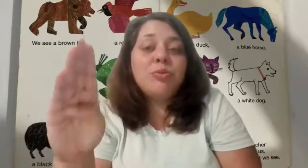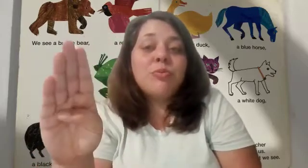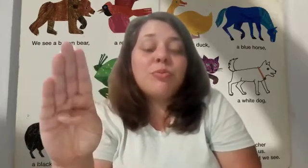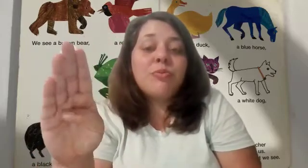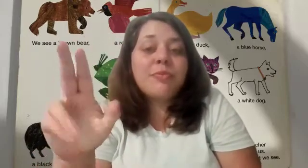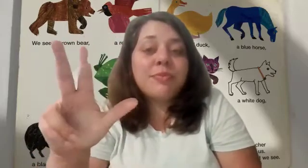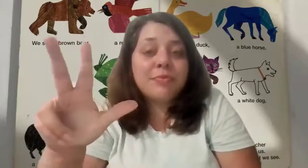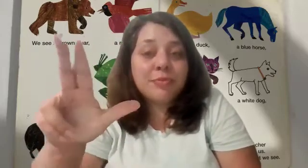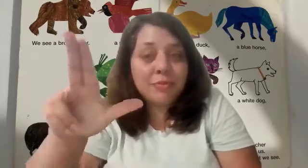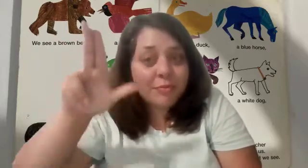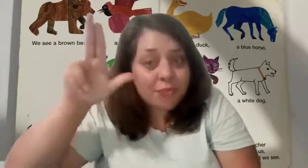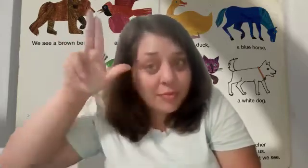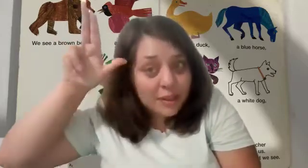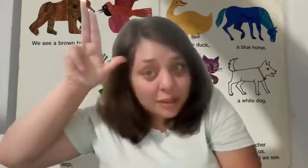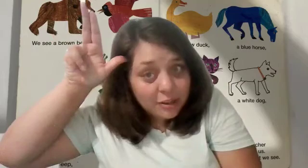blue